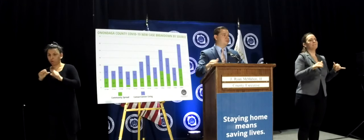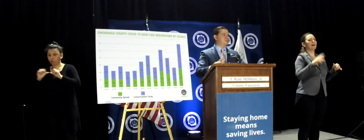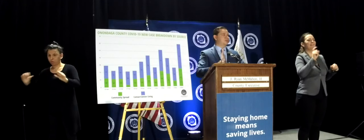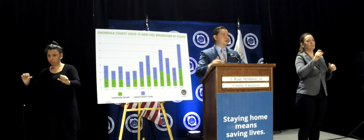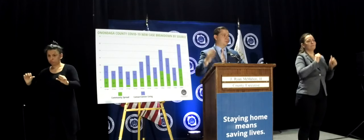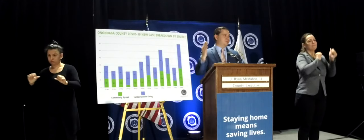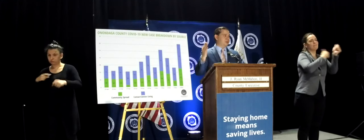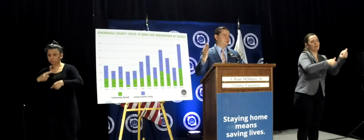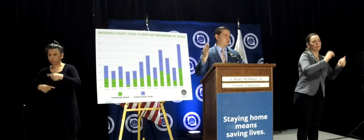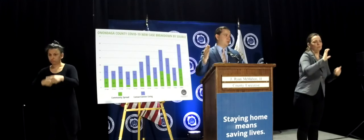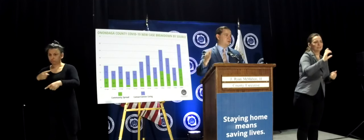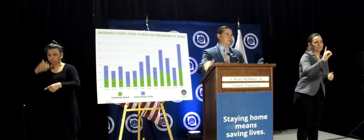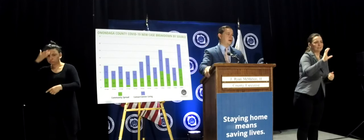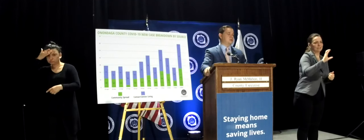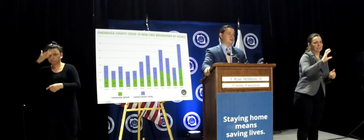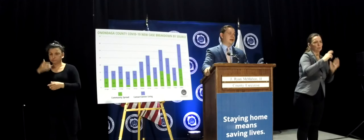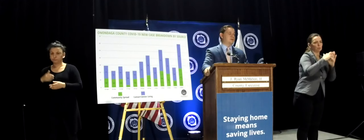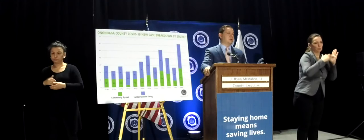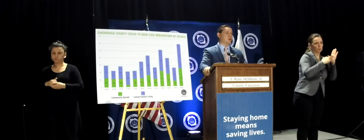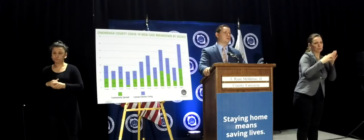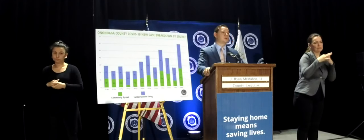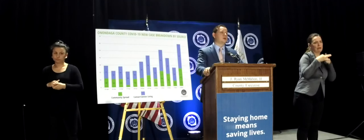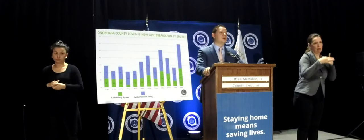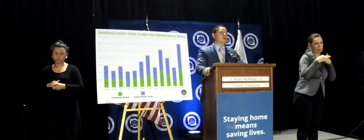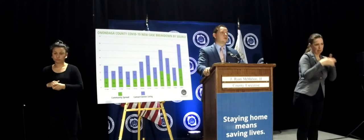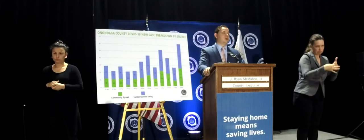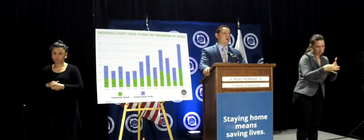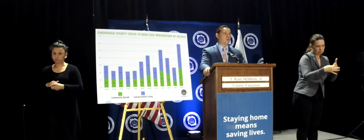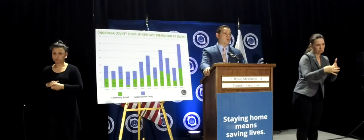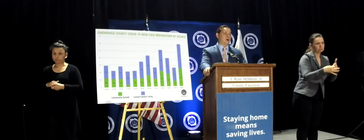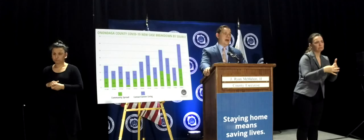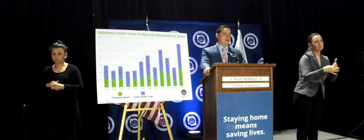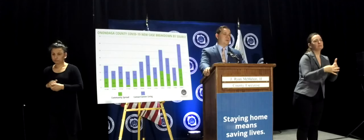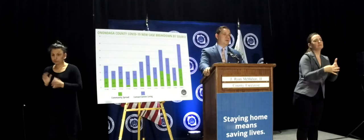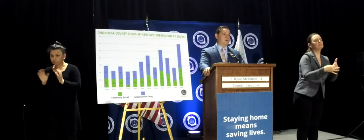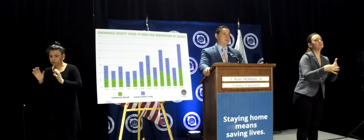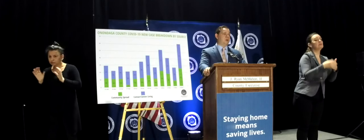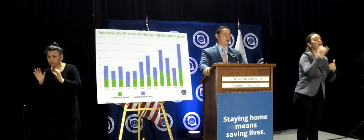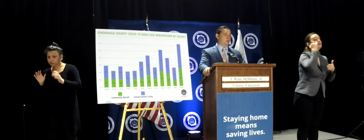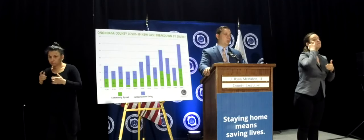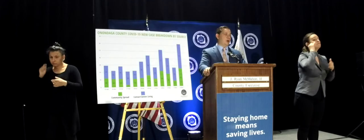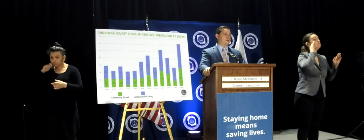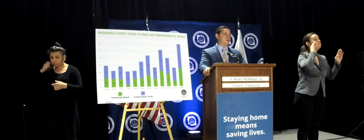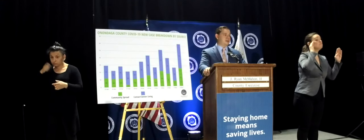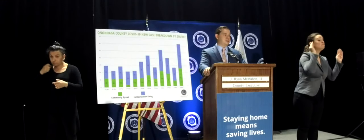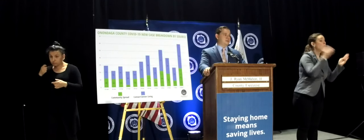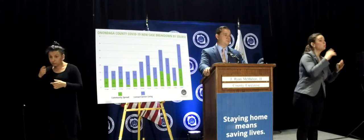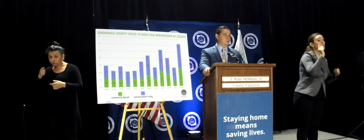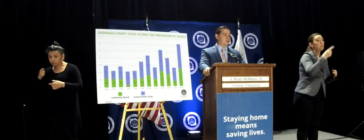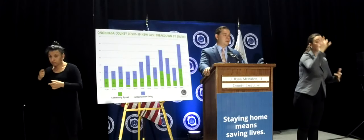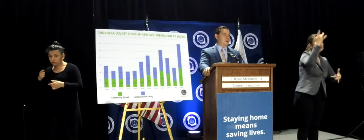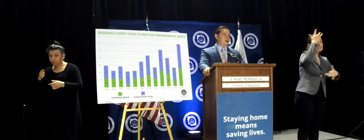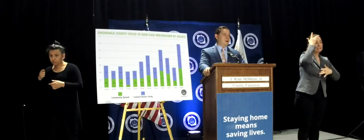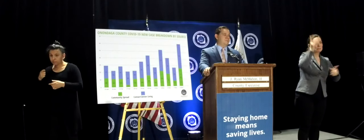won't have enough sick people to get to 14,000, not even close. So we're going to have to do a boatload of proactive